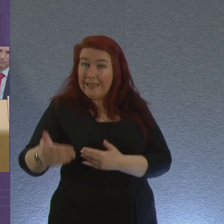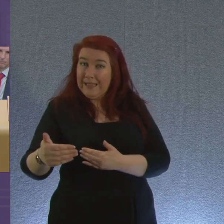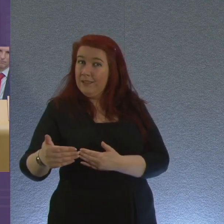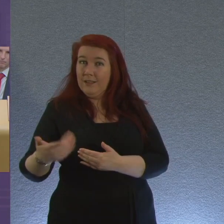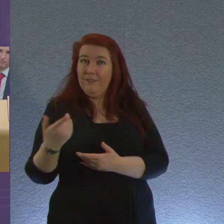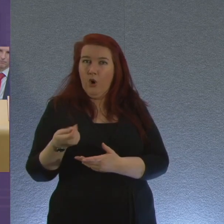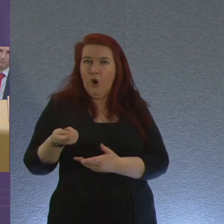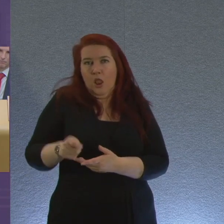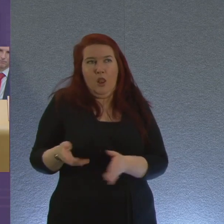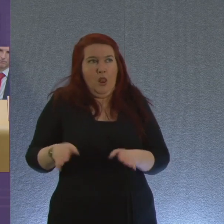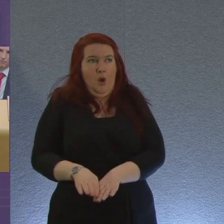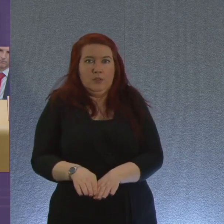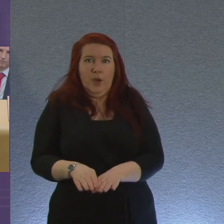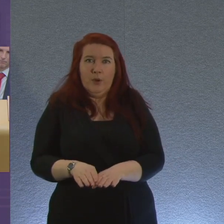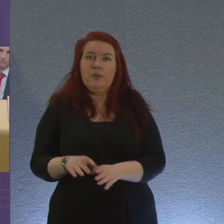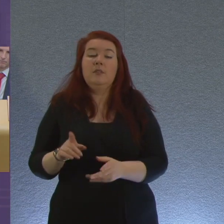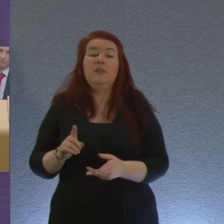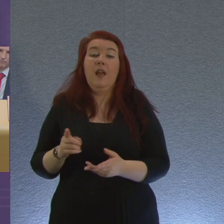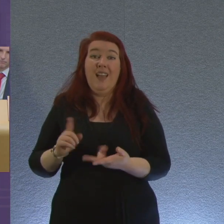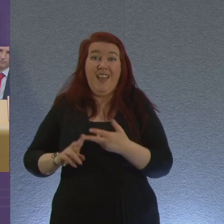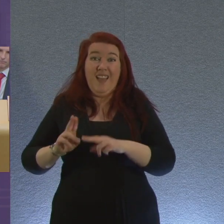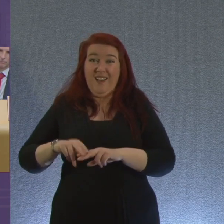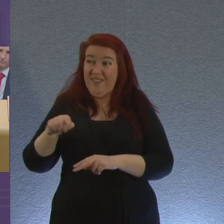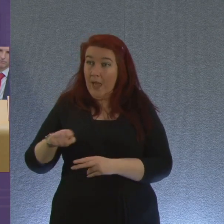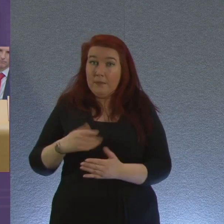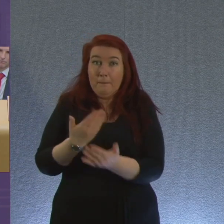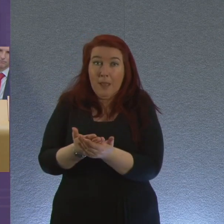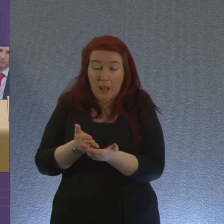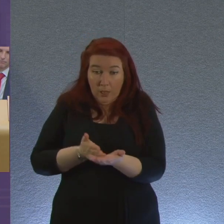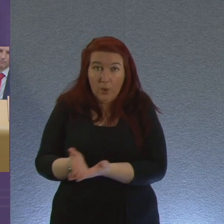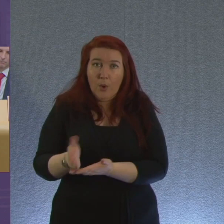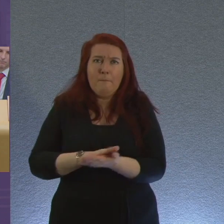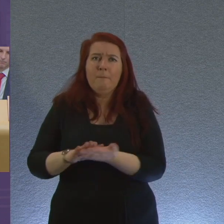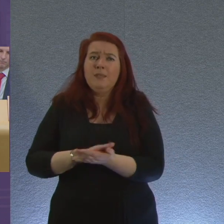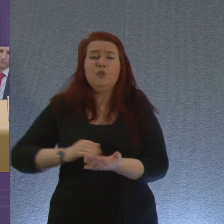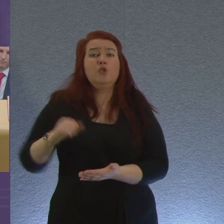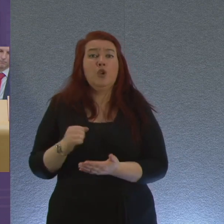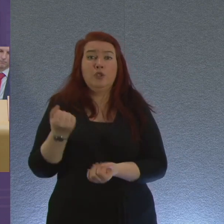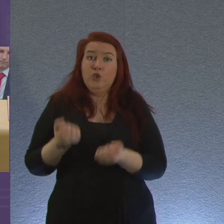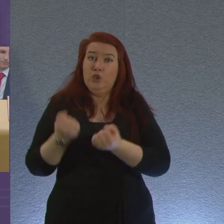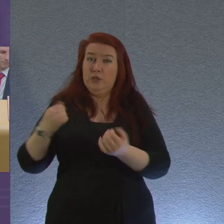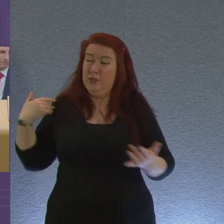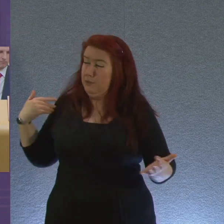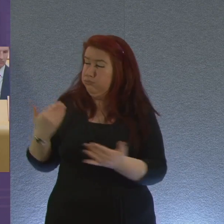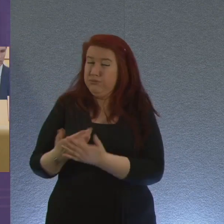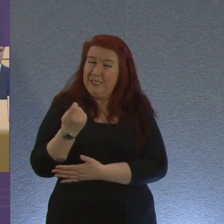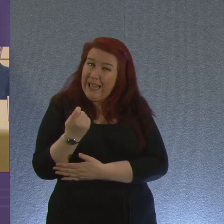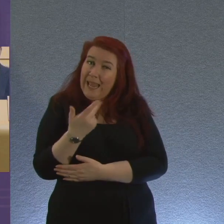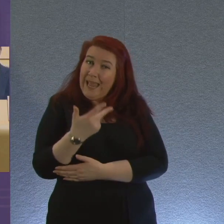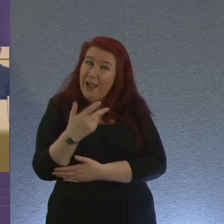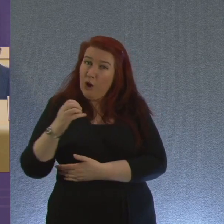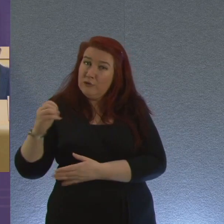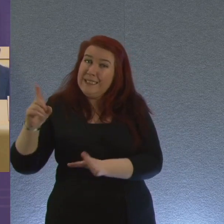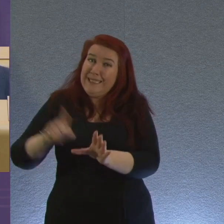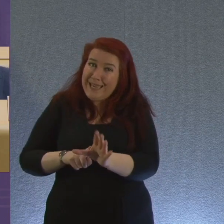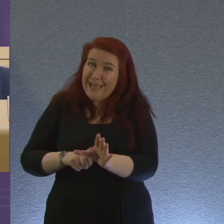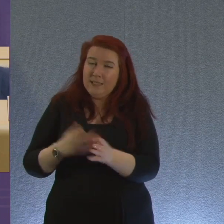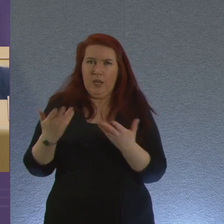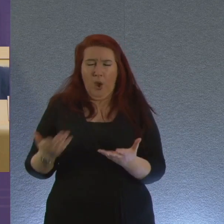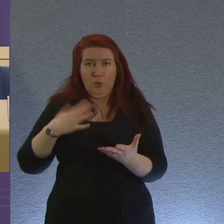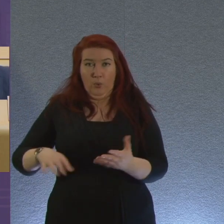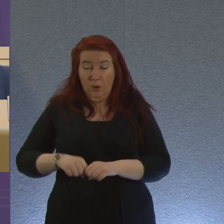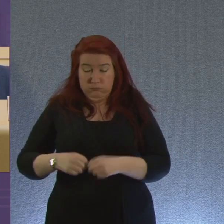bill would have interrupted an unbroken tradition of Scottish justice that has endured for nearly 800 years. It is a measure that no